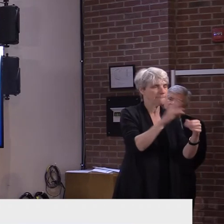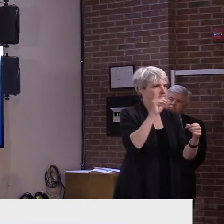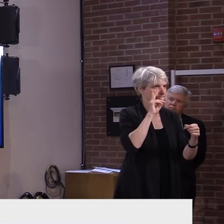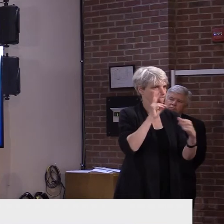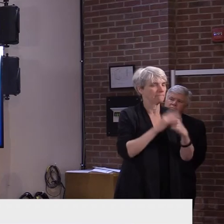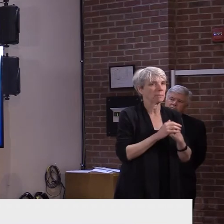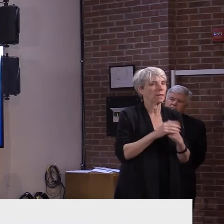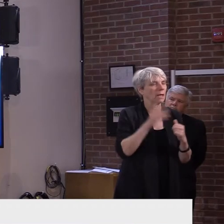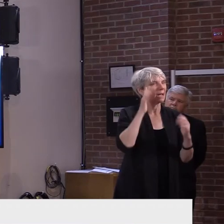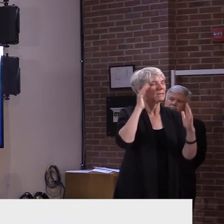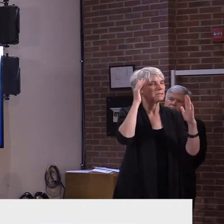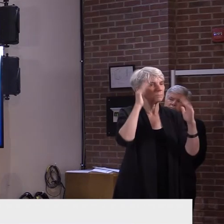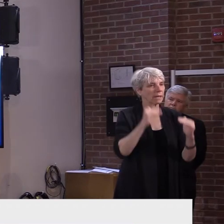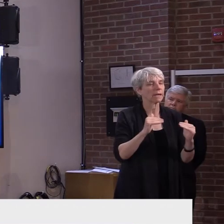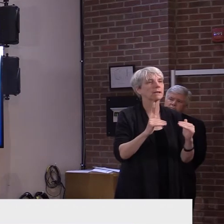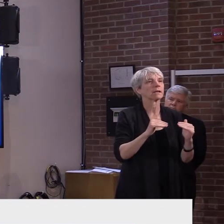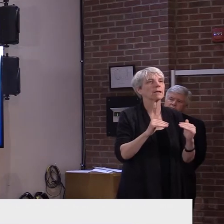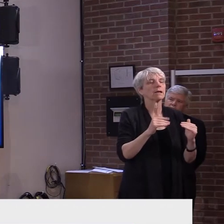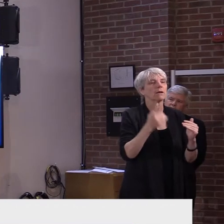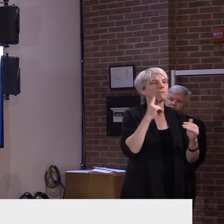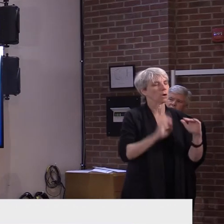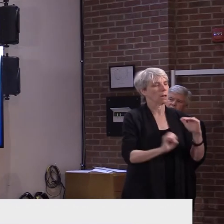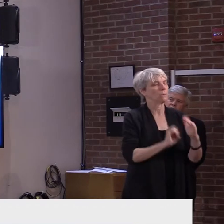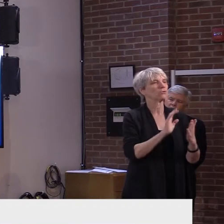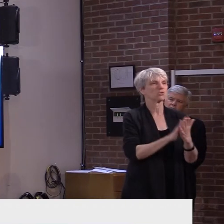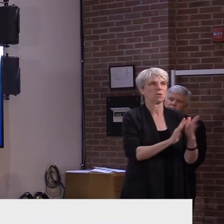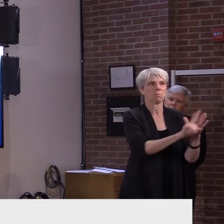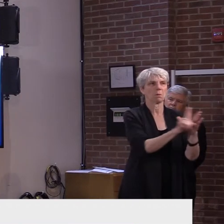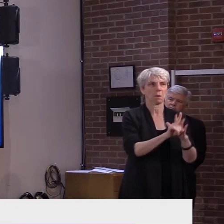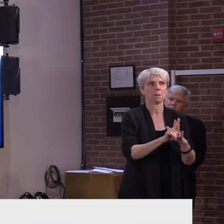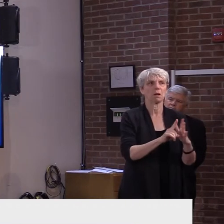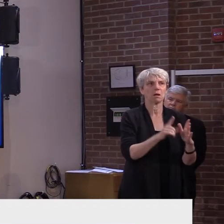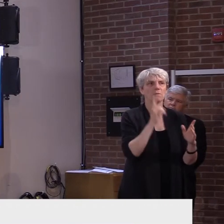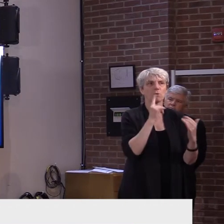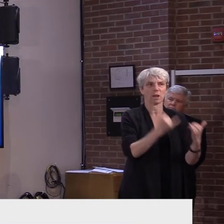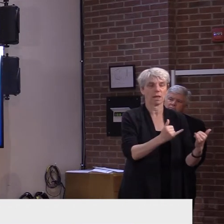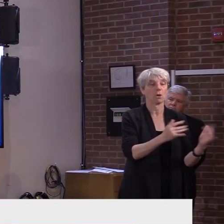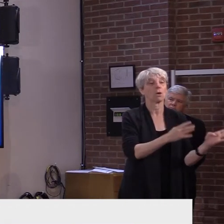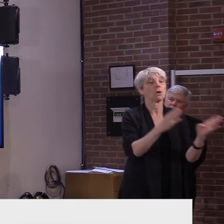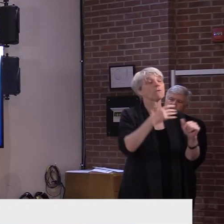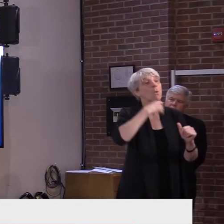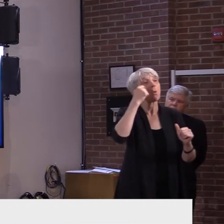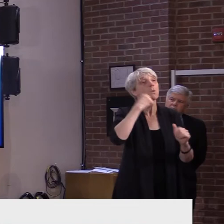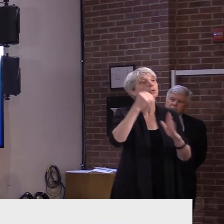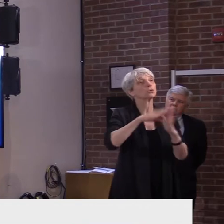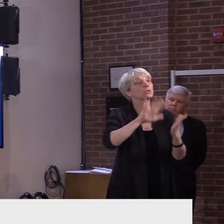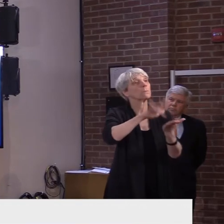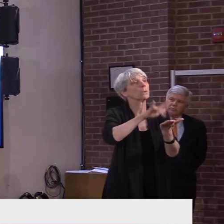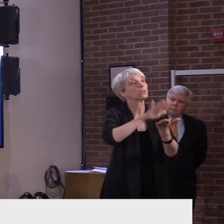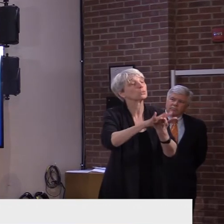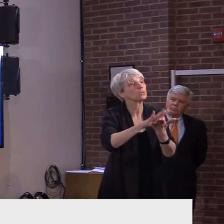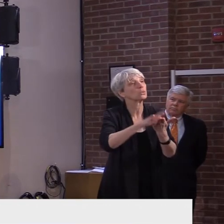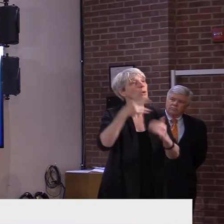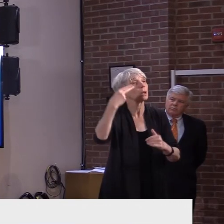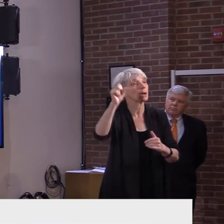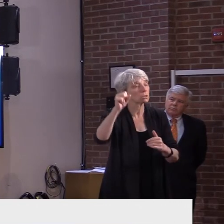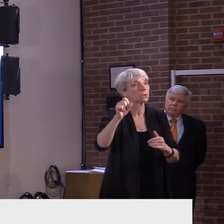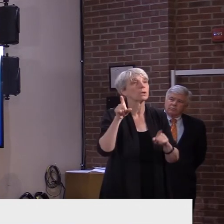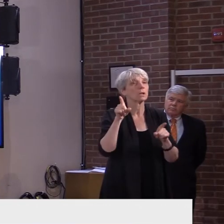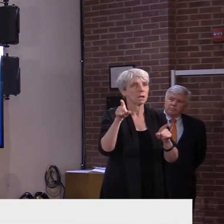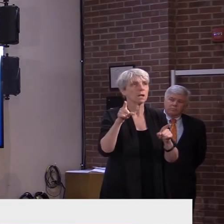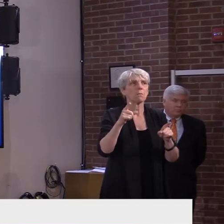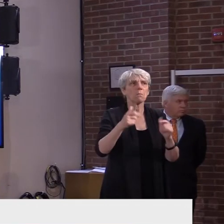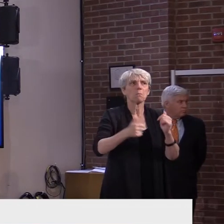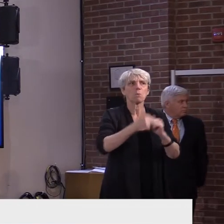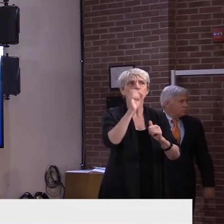some instability in the primary grades, the younger grades. The older grades, as was previously cited in the press conference, we have a fairly